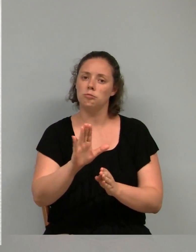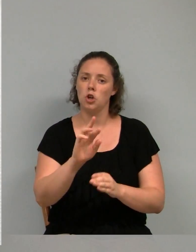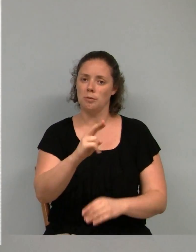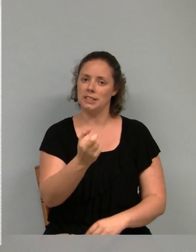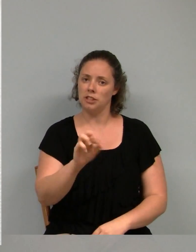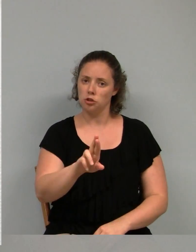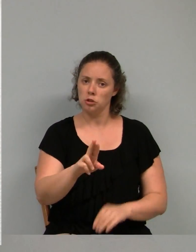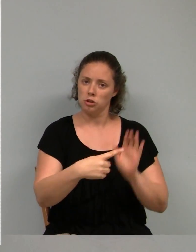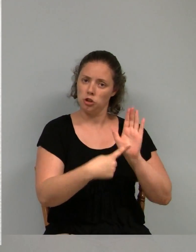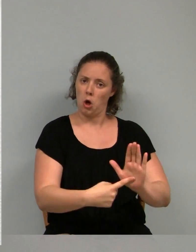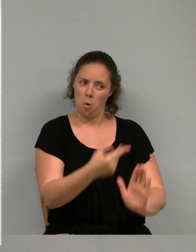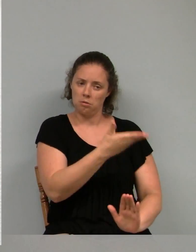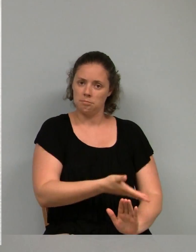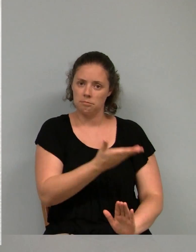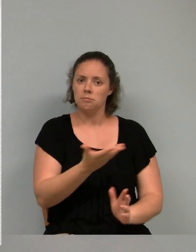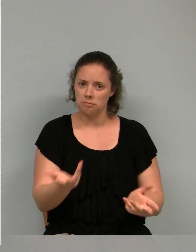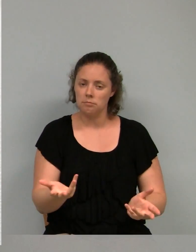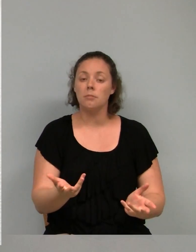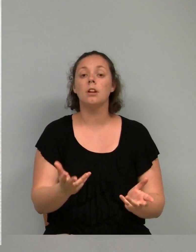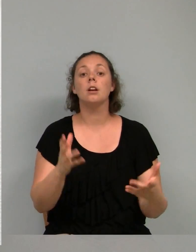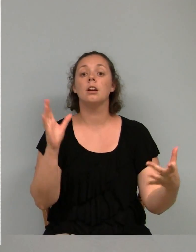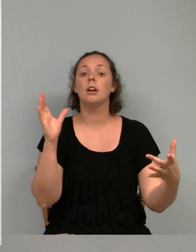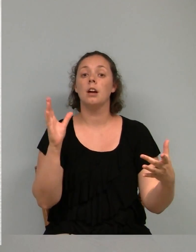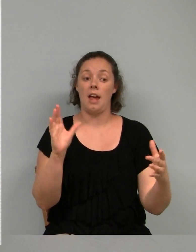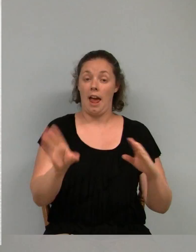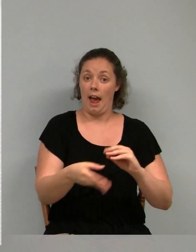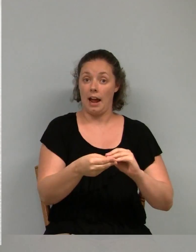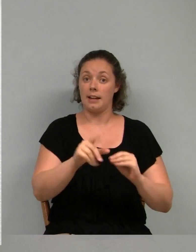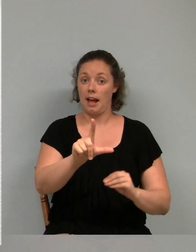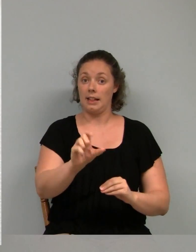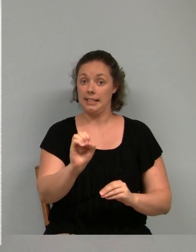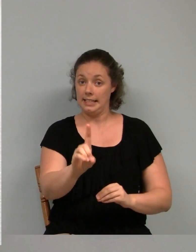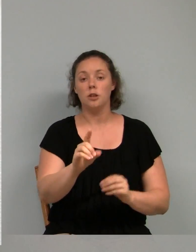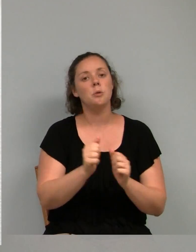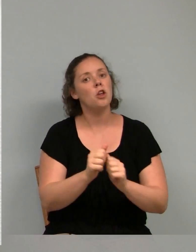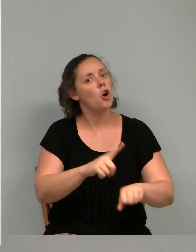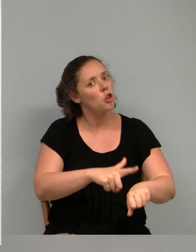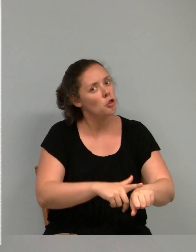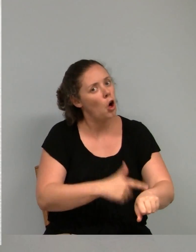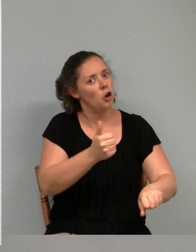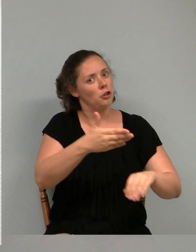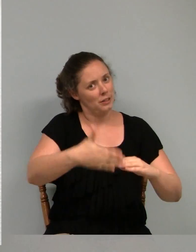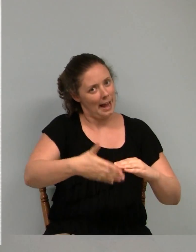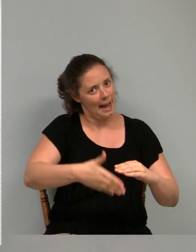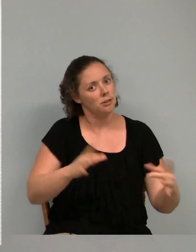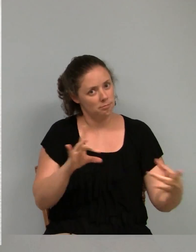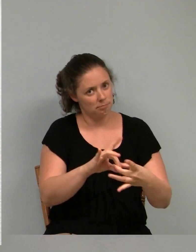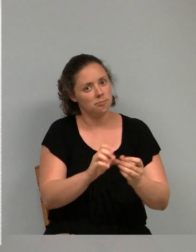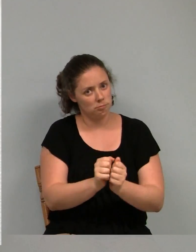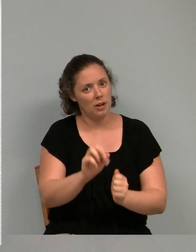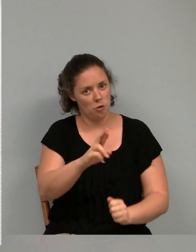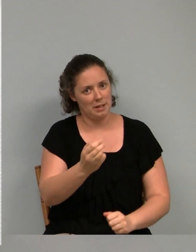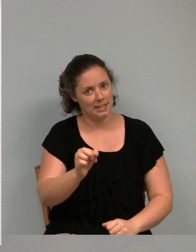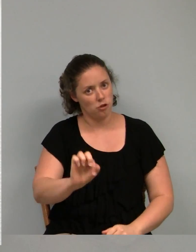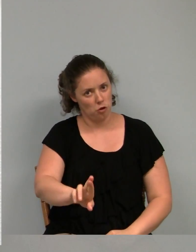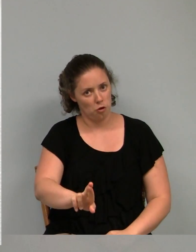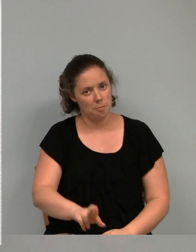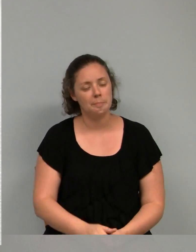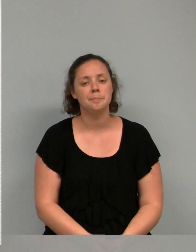board. Add the LEDs with the longer end of each connecting to the resistor.